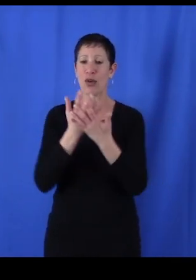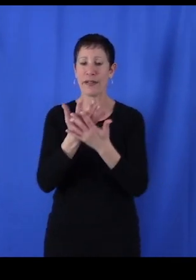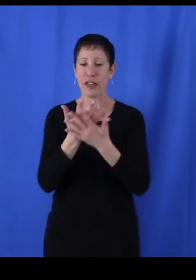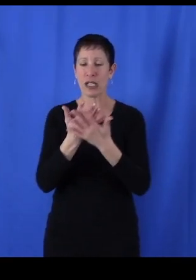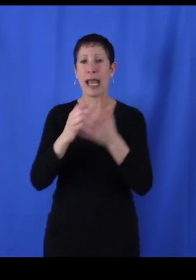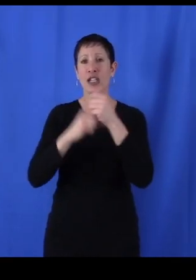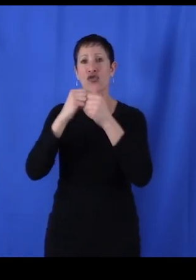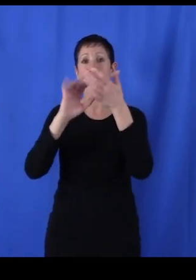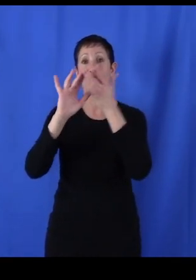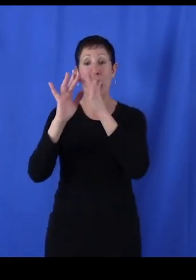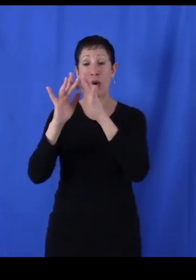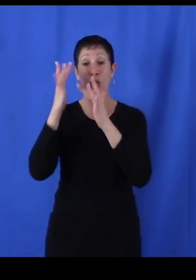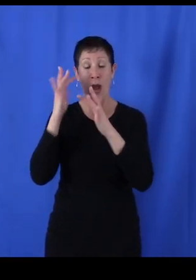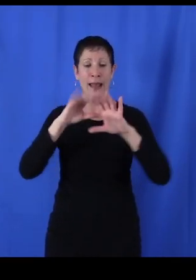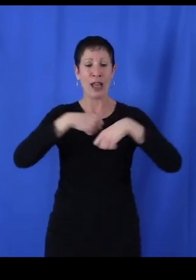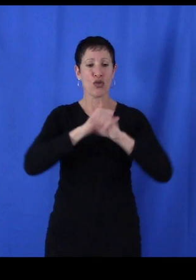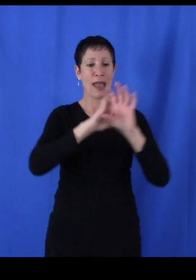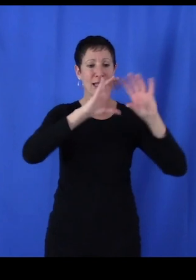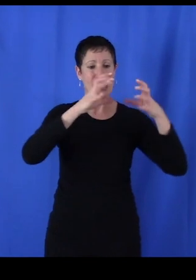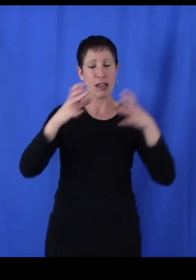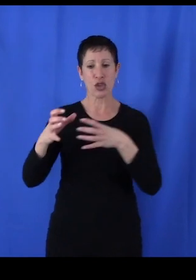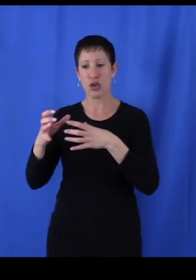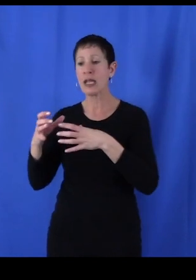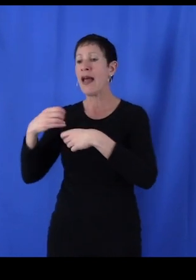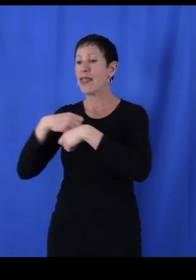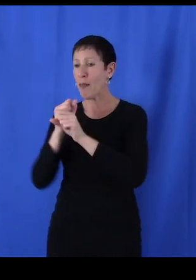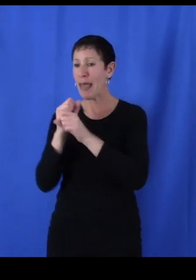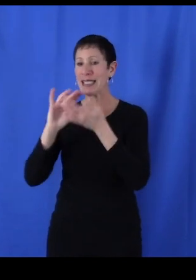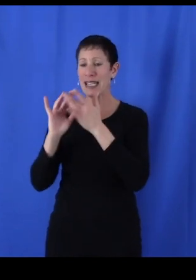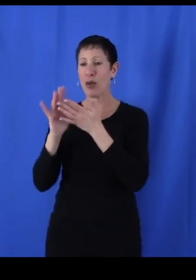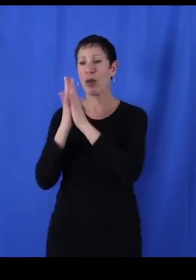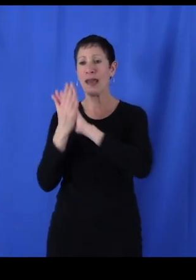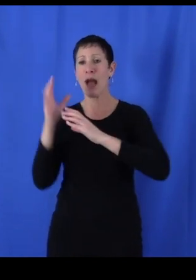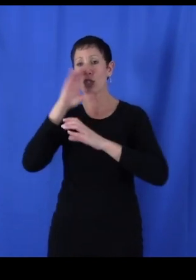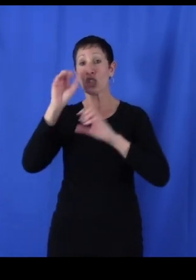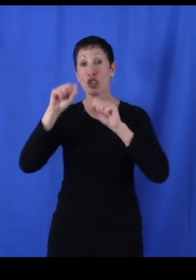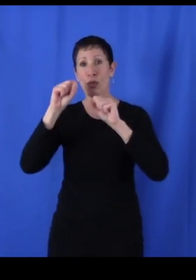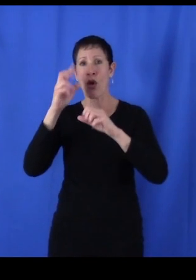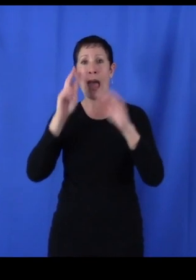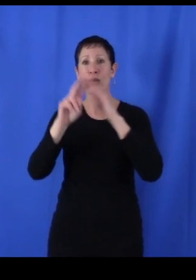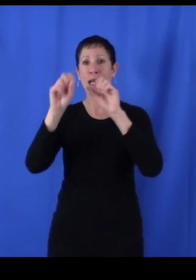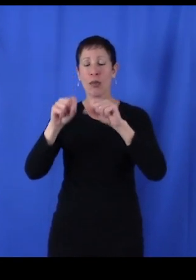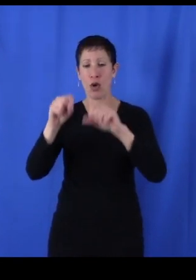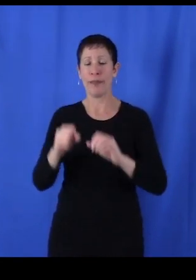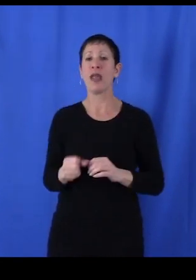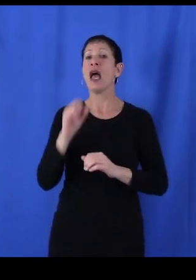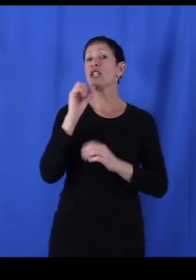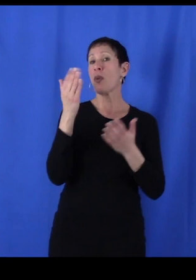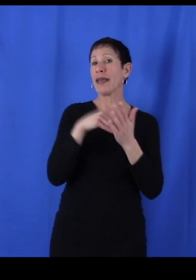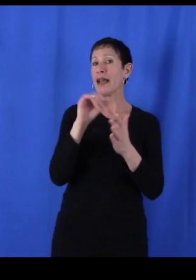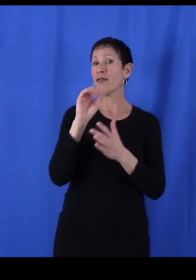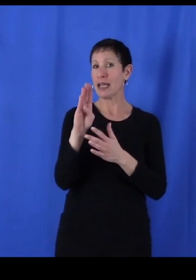Homophily structures networks by creating clusters that make networks searchable and predictable. So Facebook,